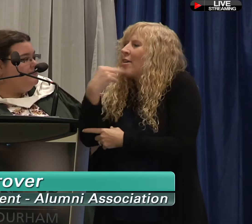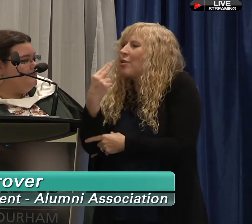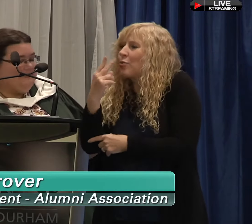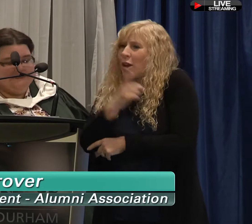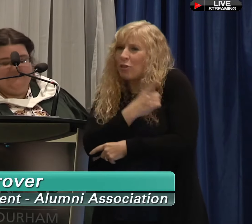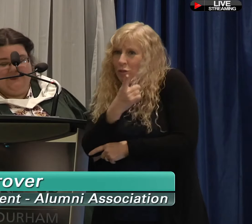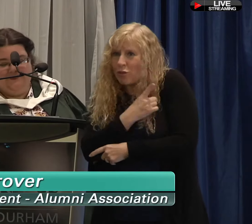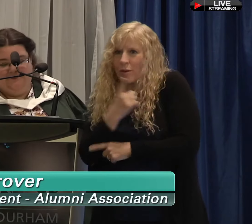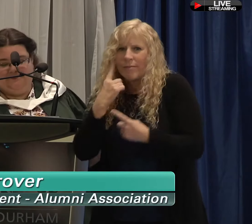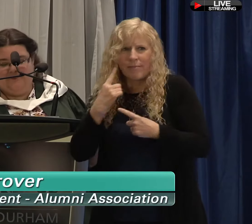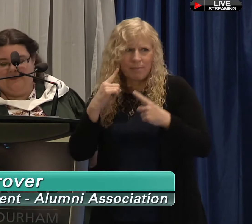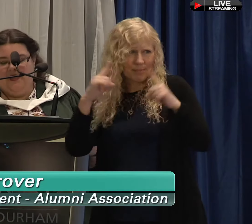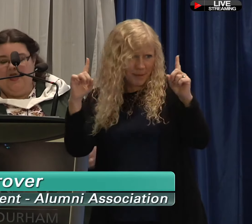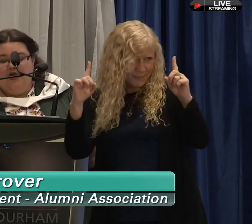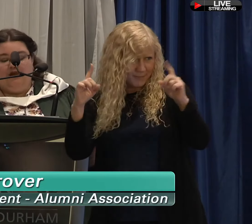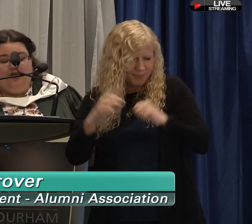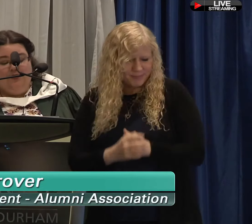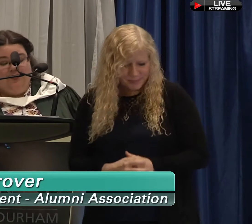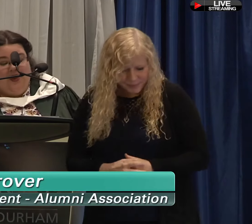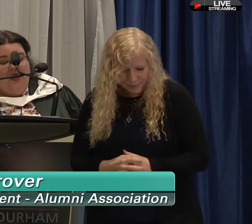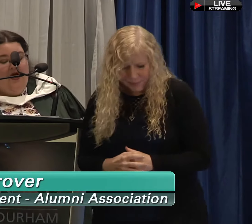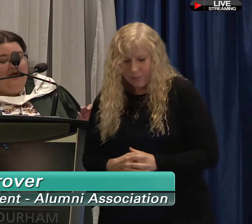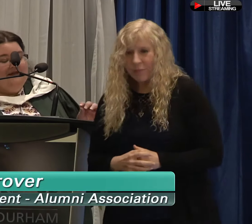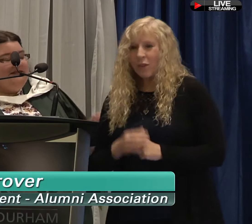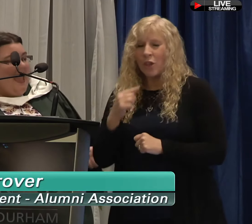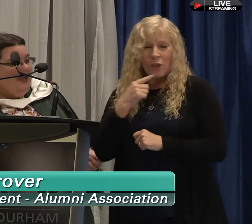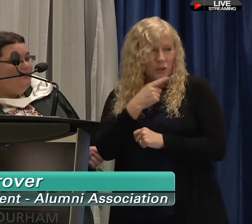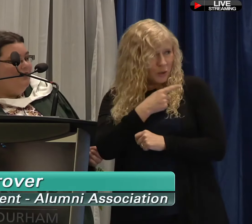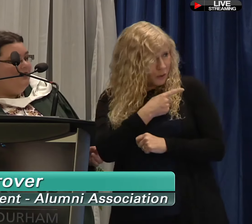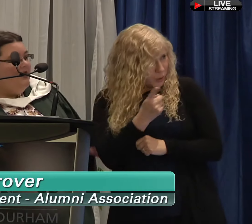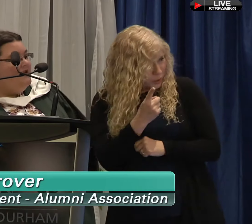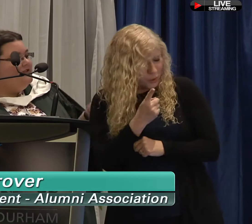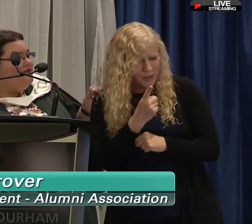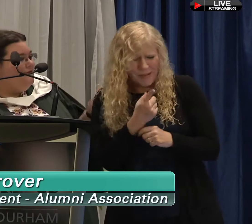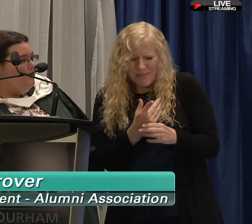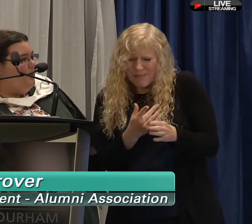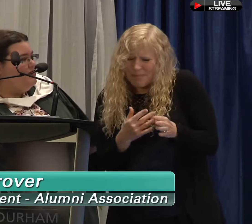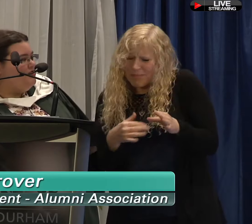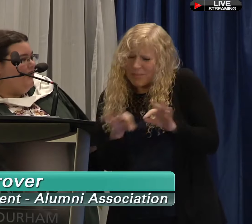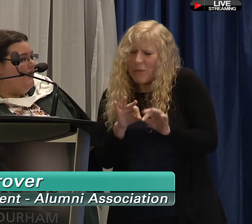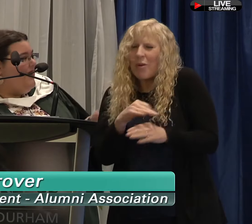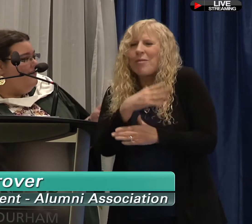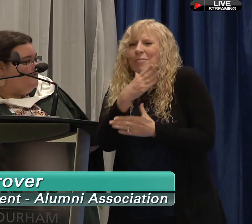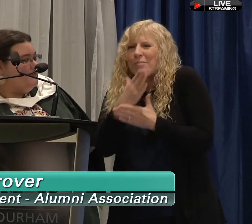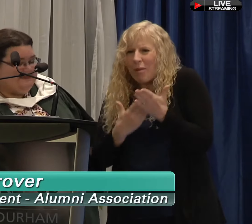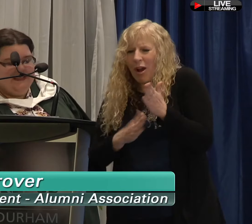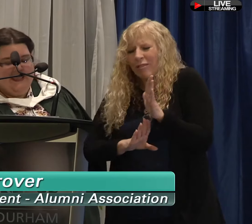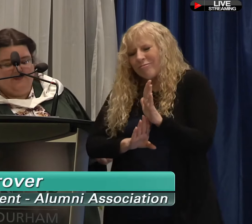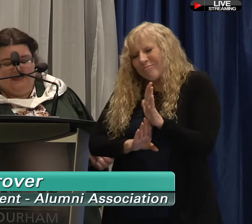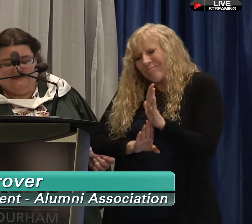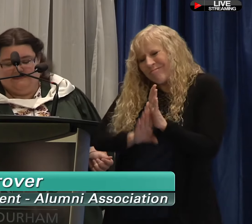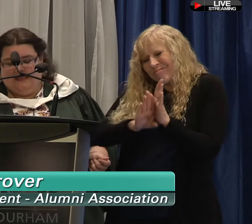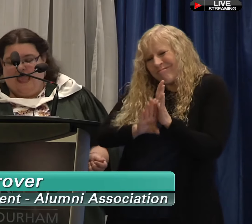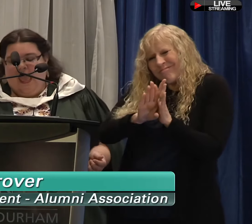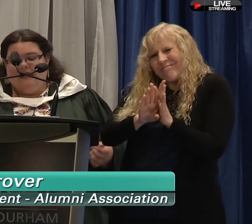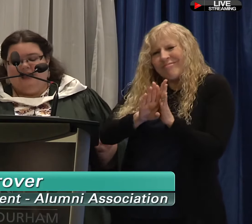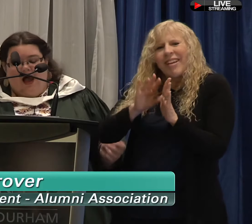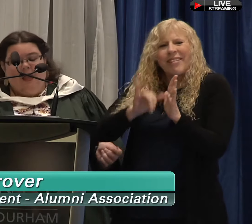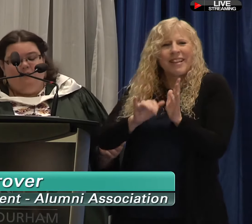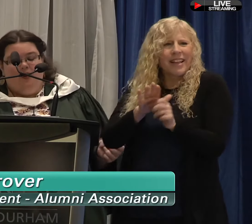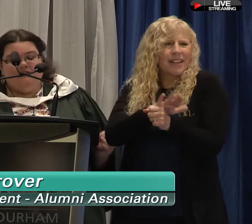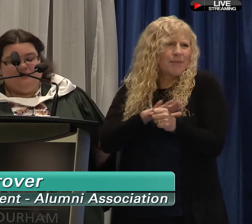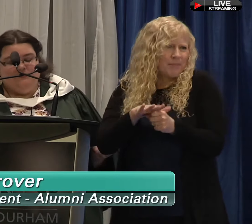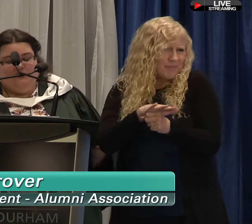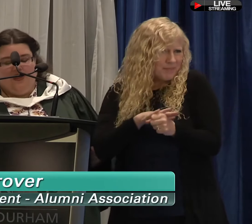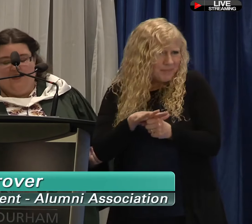so successful. You are integral to the flourishing of this campus. And